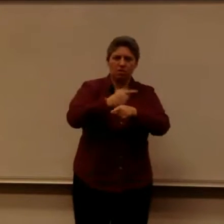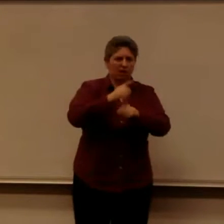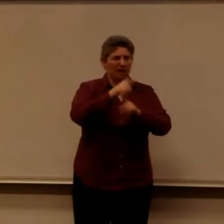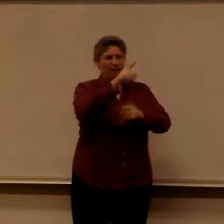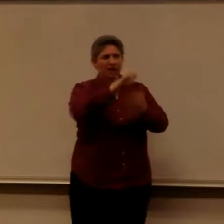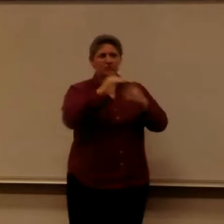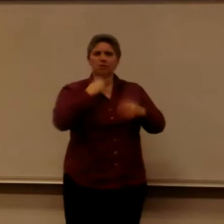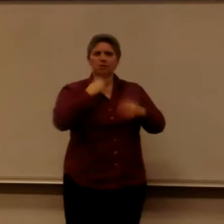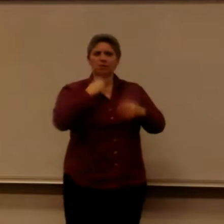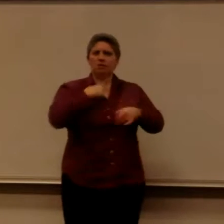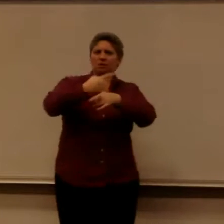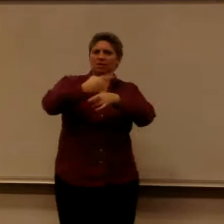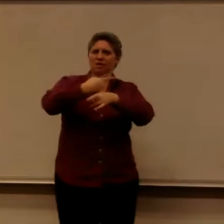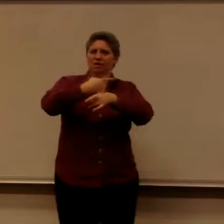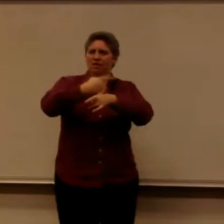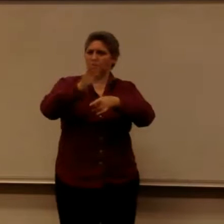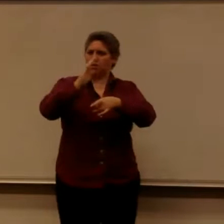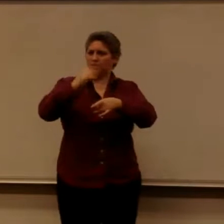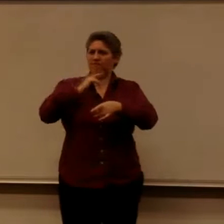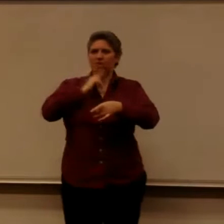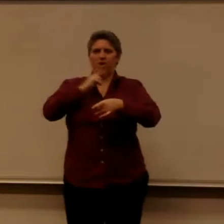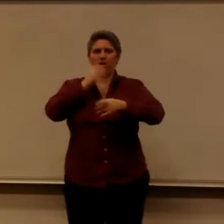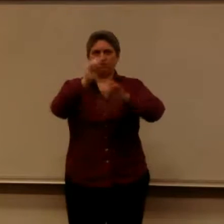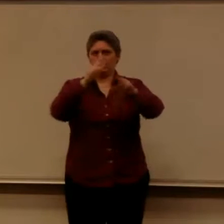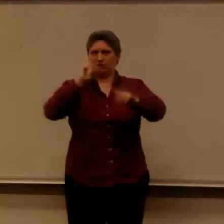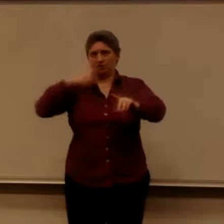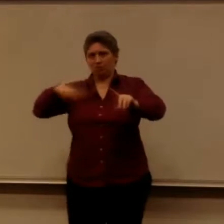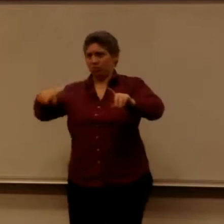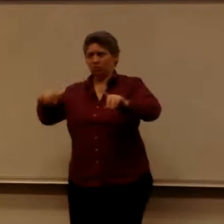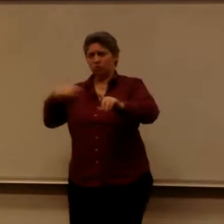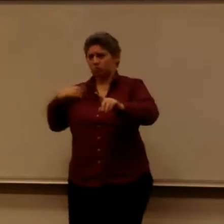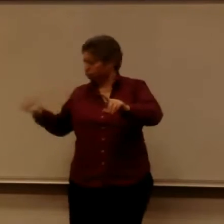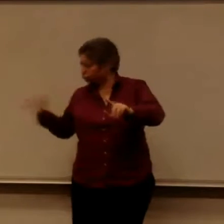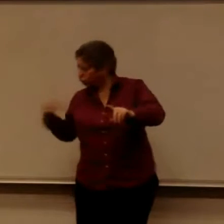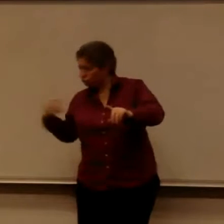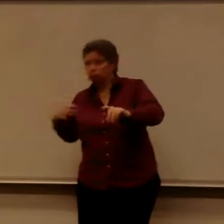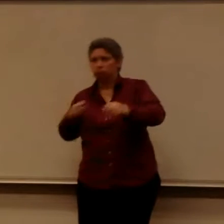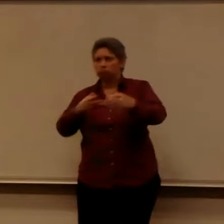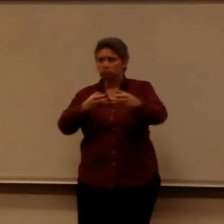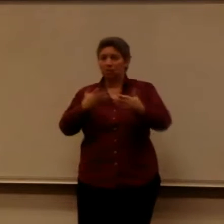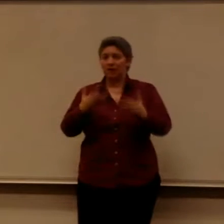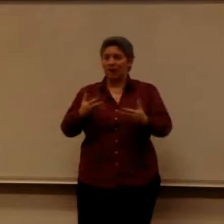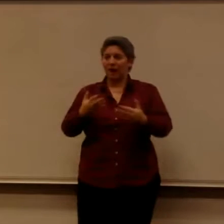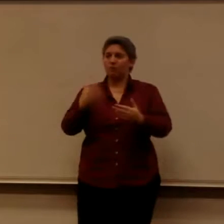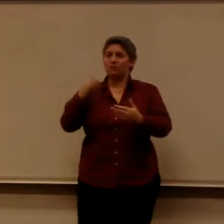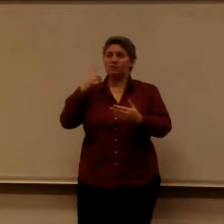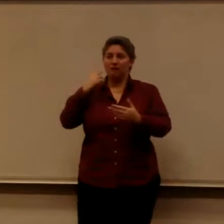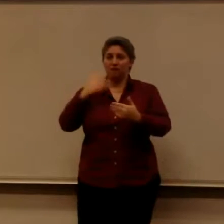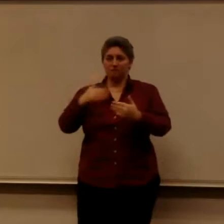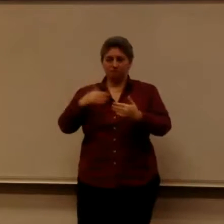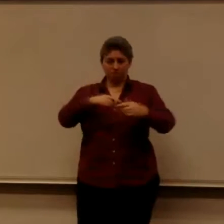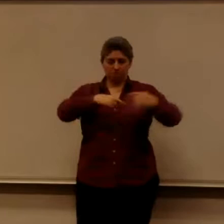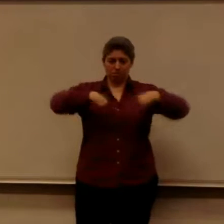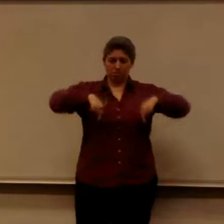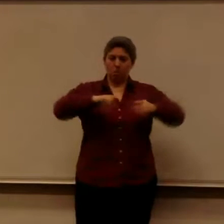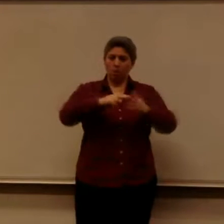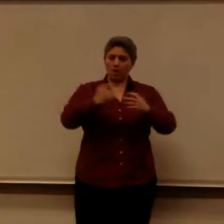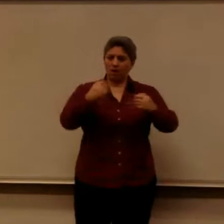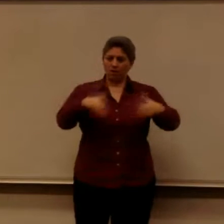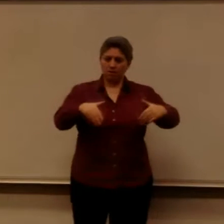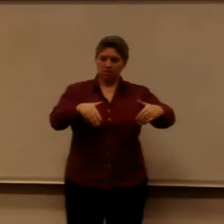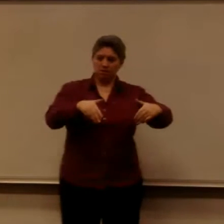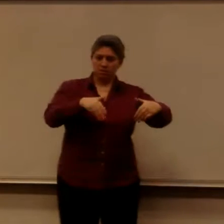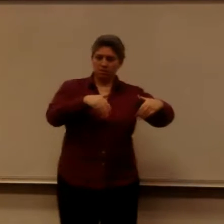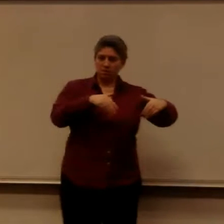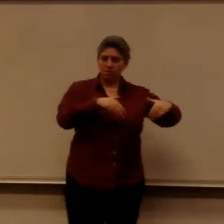folk culture. As Hilary said, you know, it's not just about rhetoric, and it's not just about us speaking for deaf people, but that